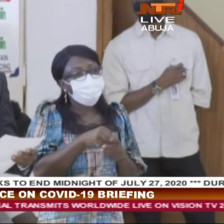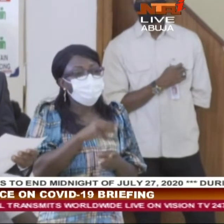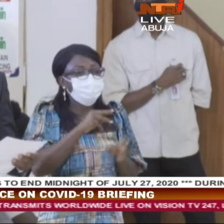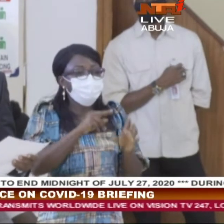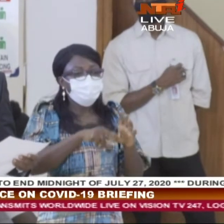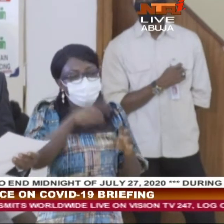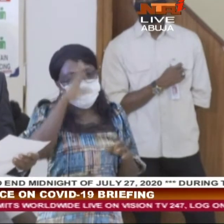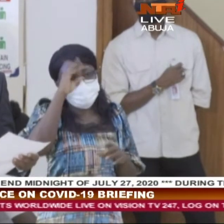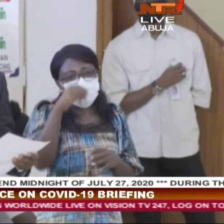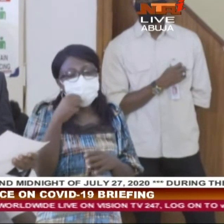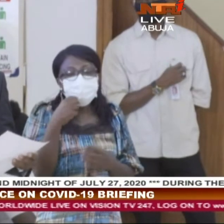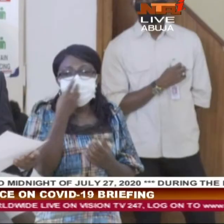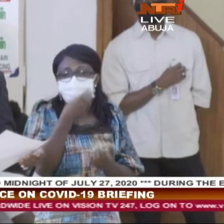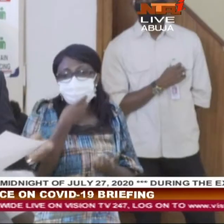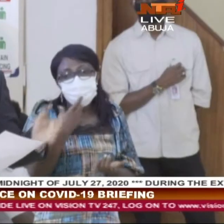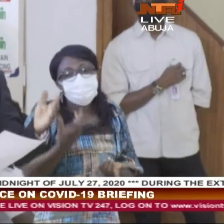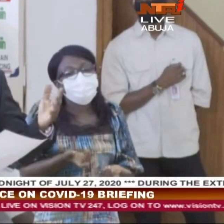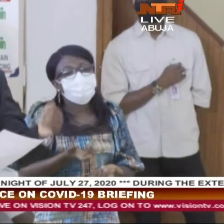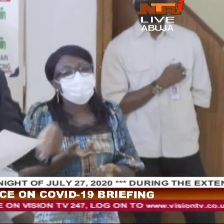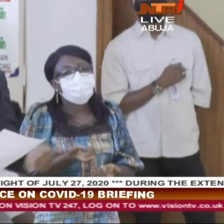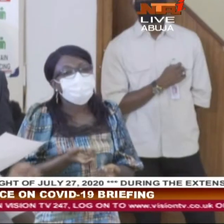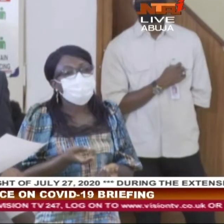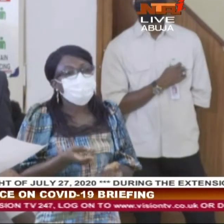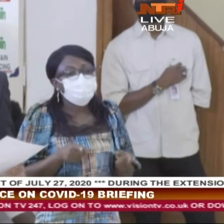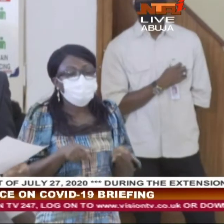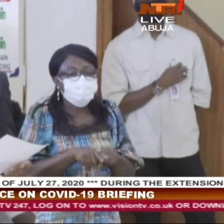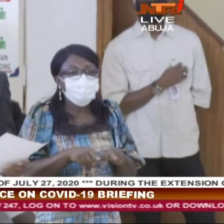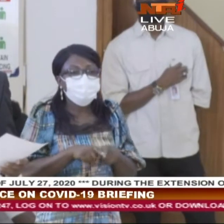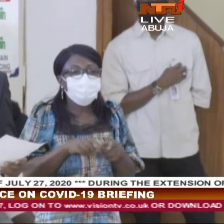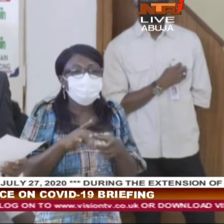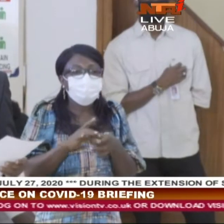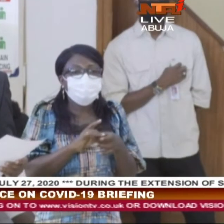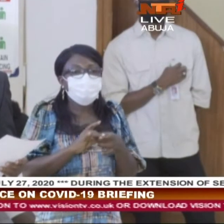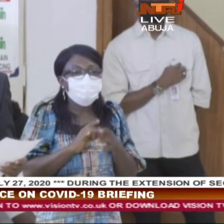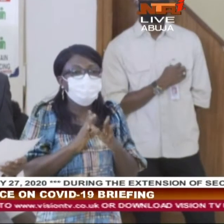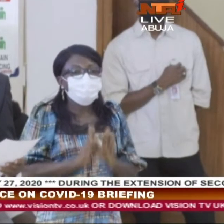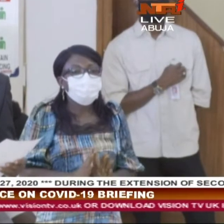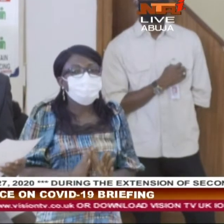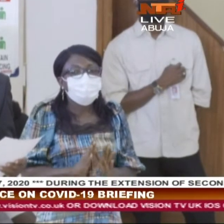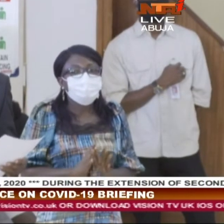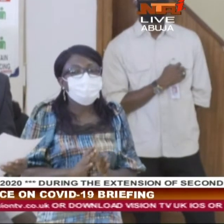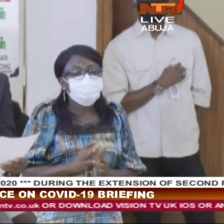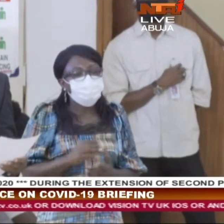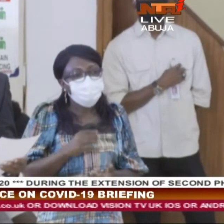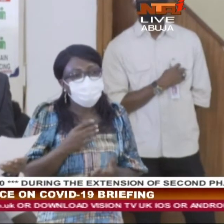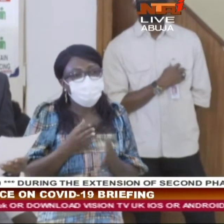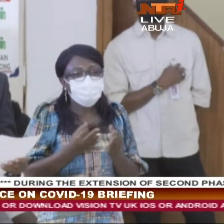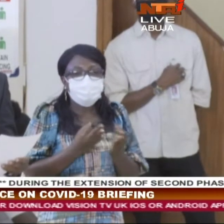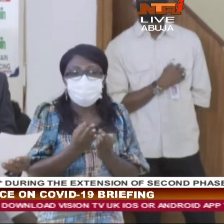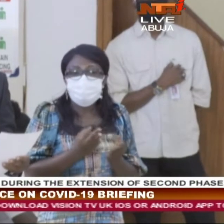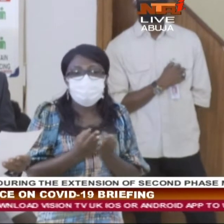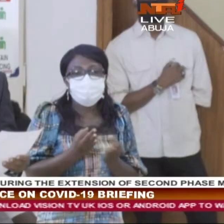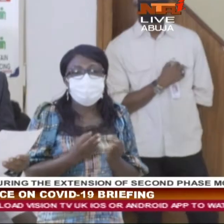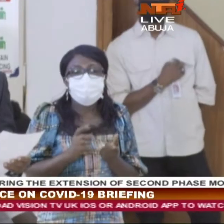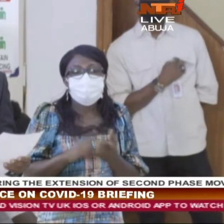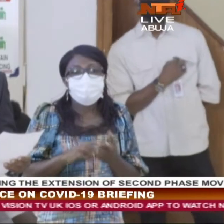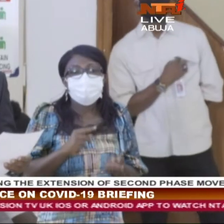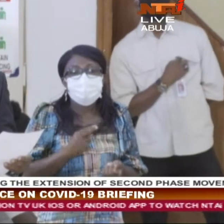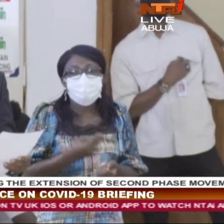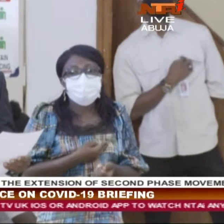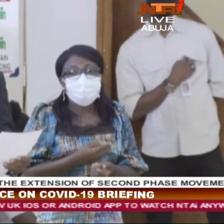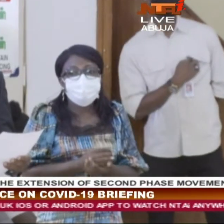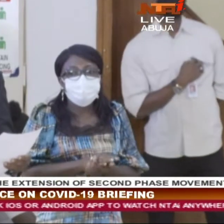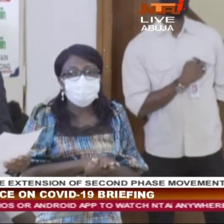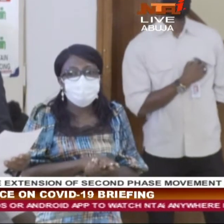chairman of the Presidential Task Force, as well as the explanation provided by the